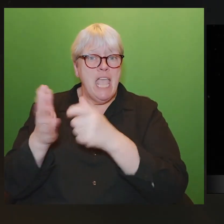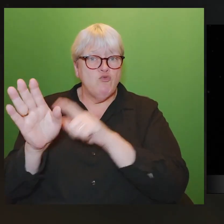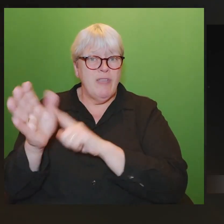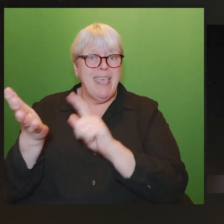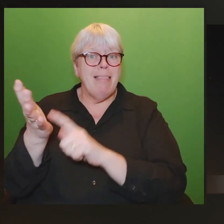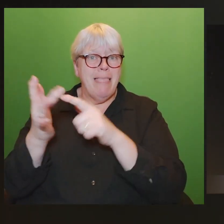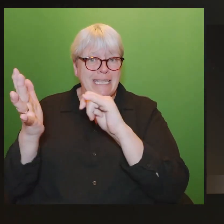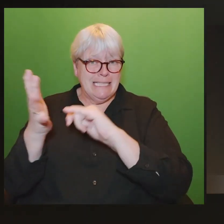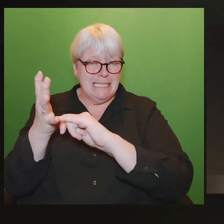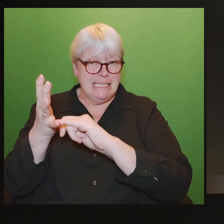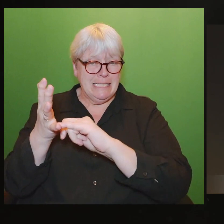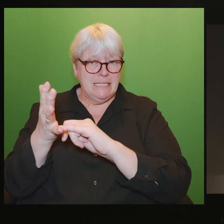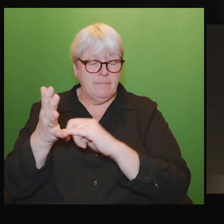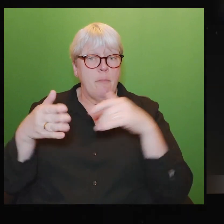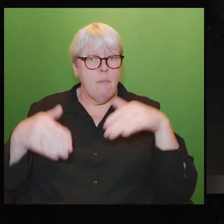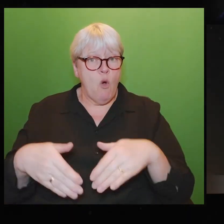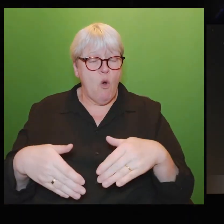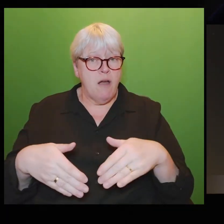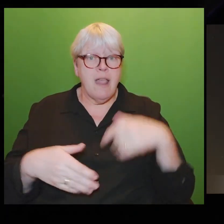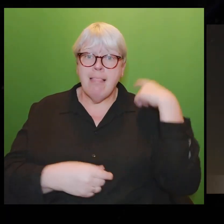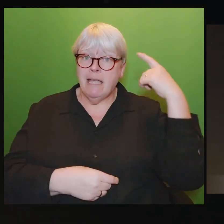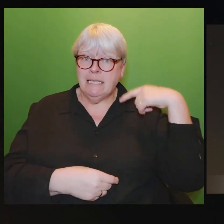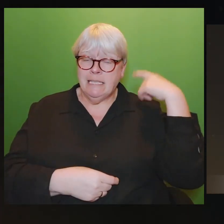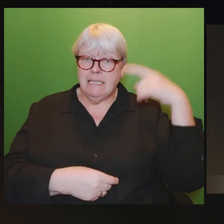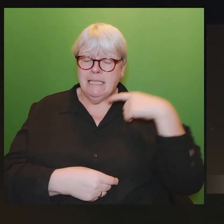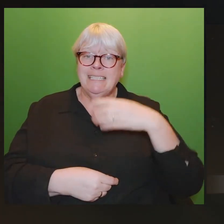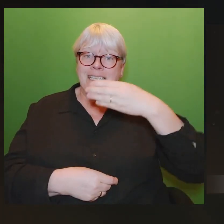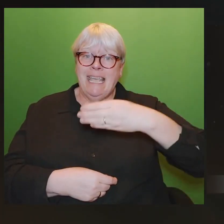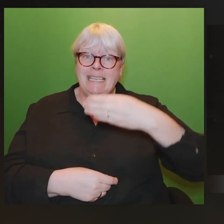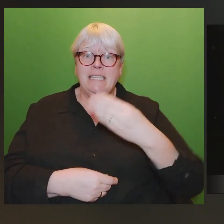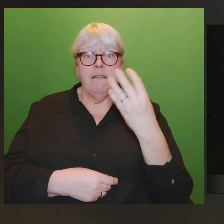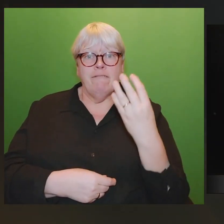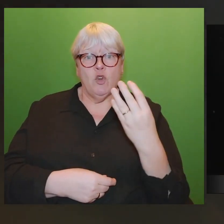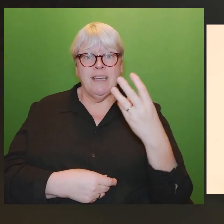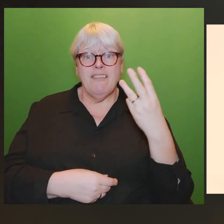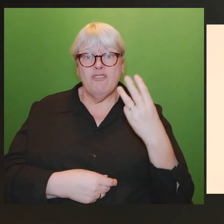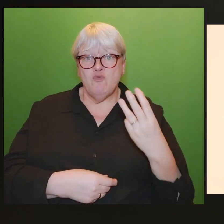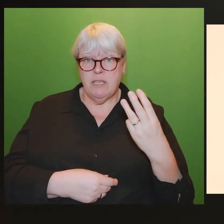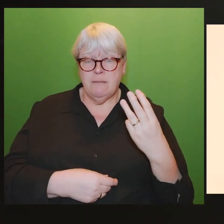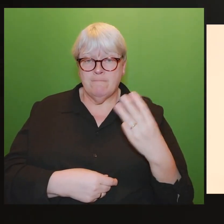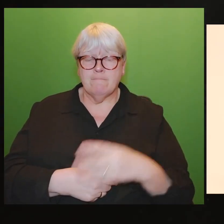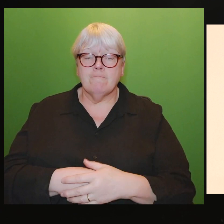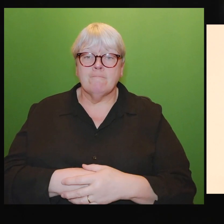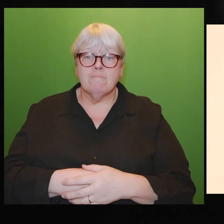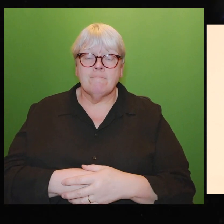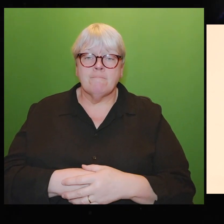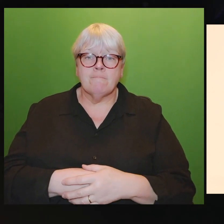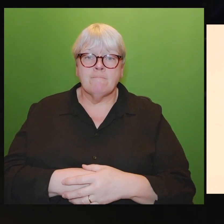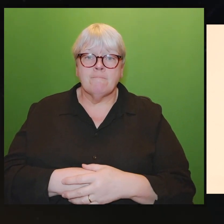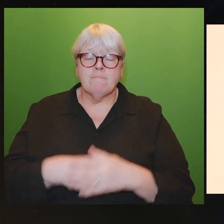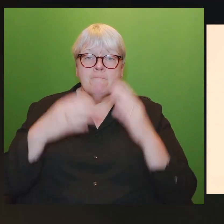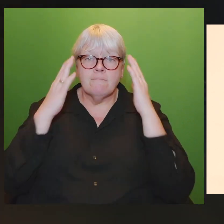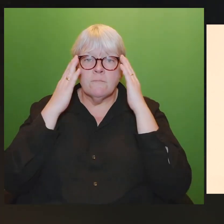she was, and that it had affected her and all her relationships. Shortly after this, my